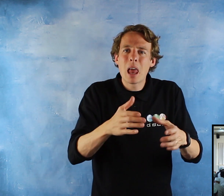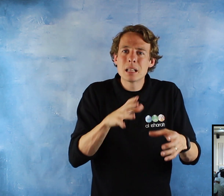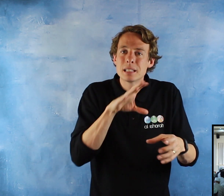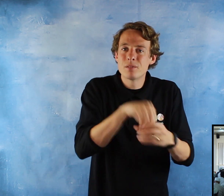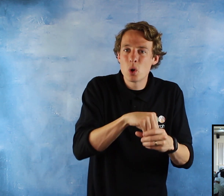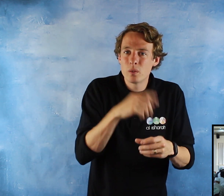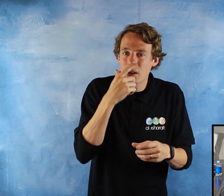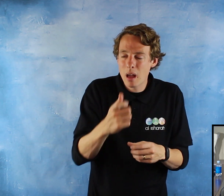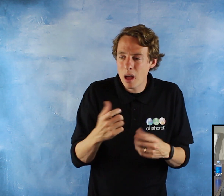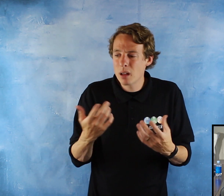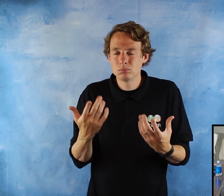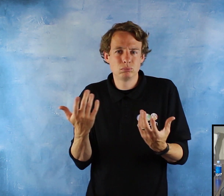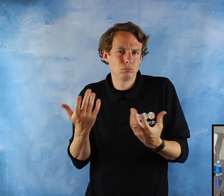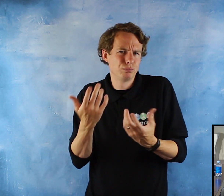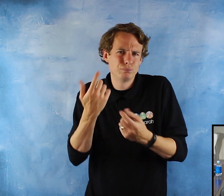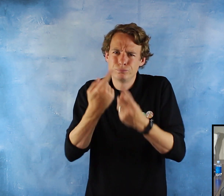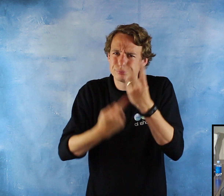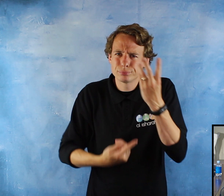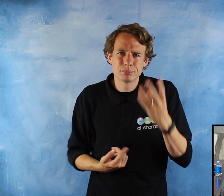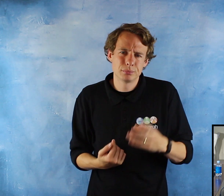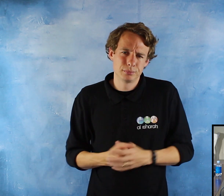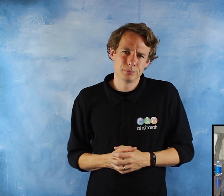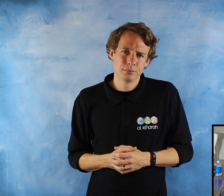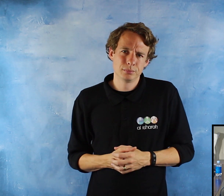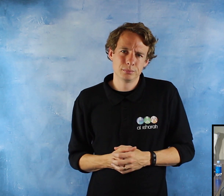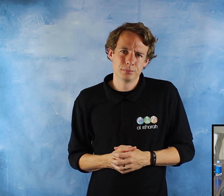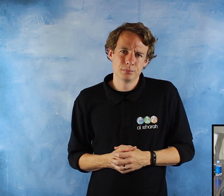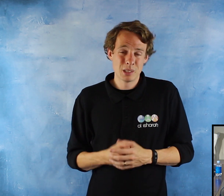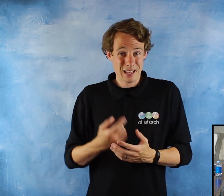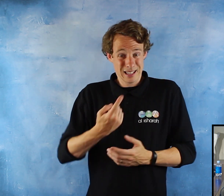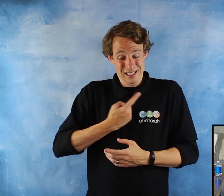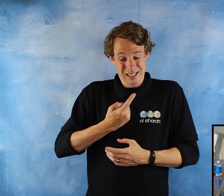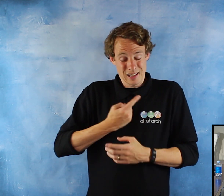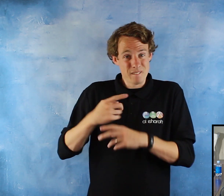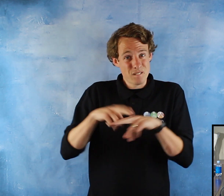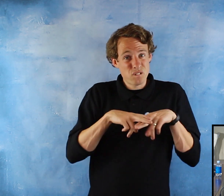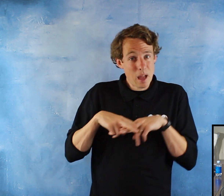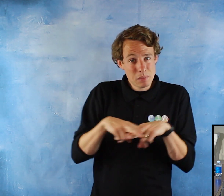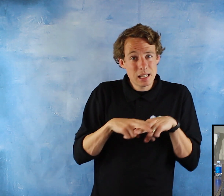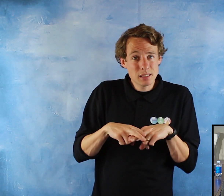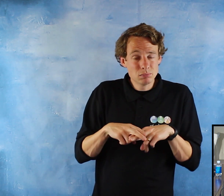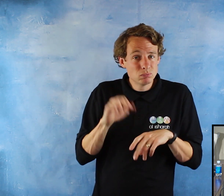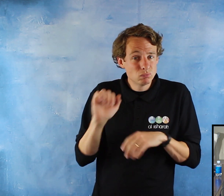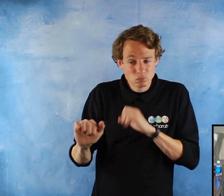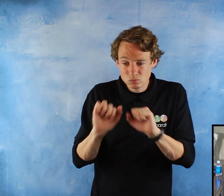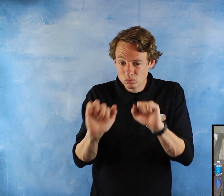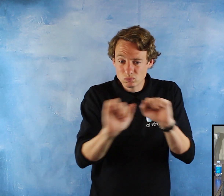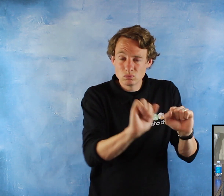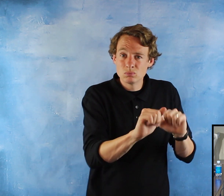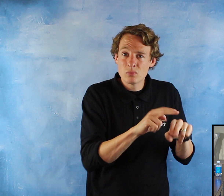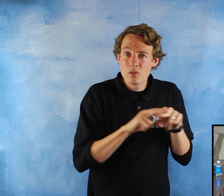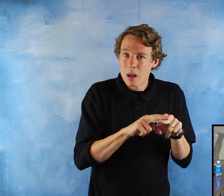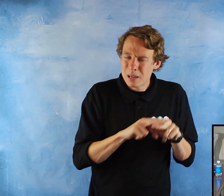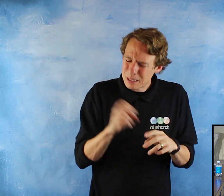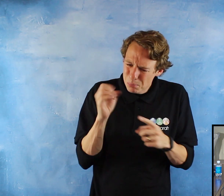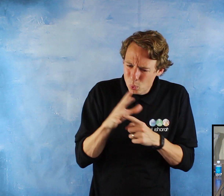are joining. And we also need to give time to them, eating together, staying together. A little bit of time for our